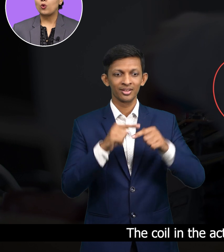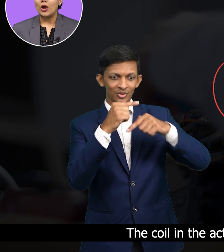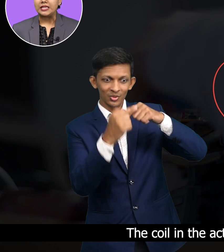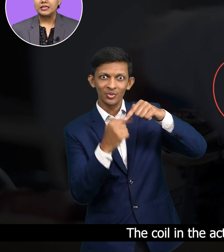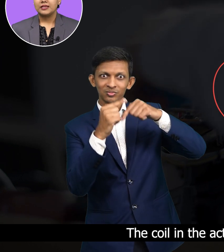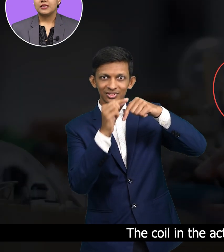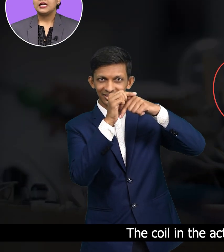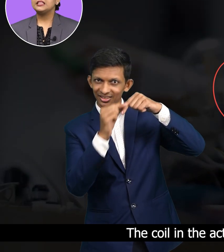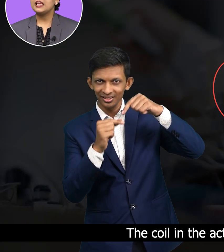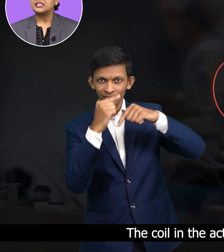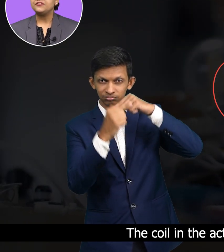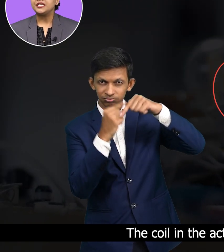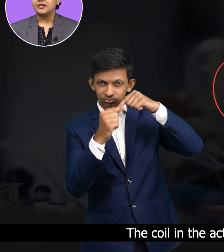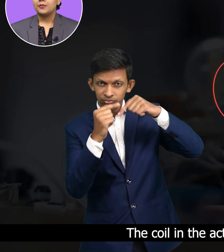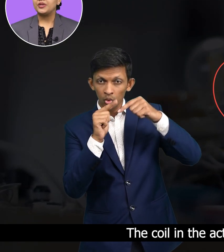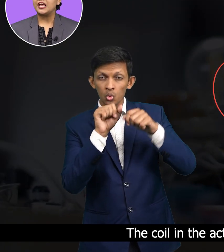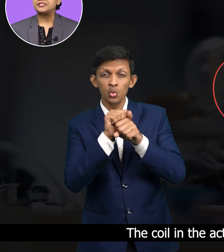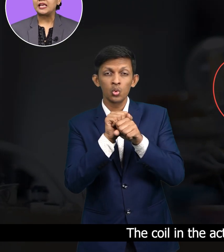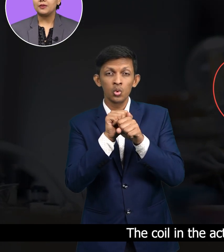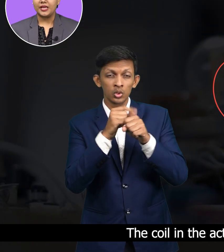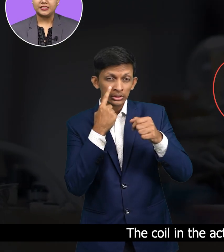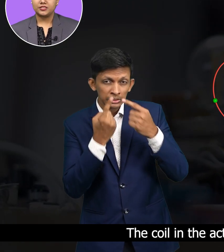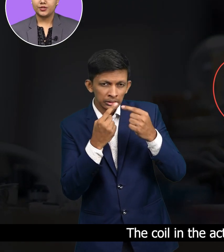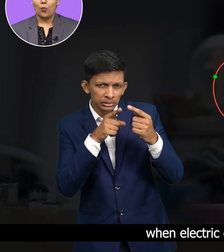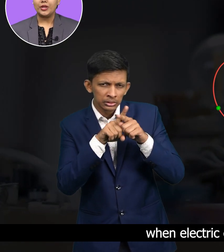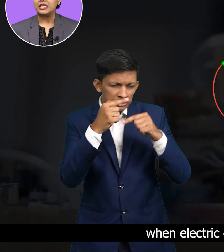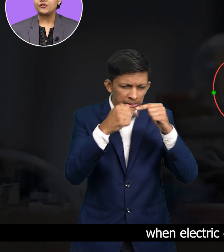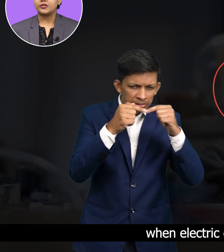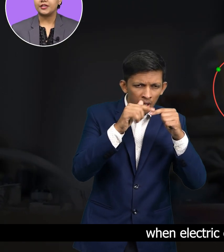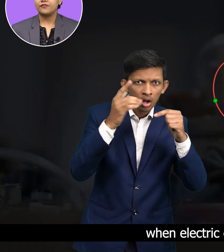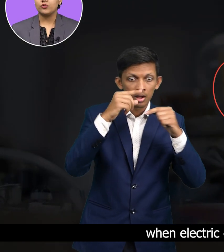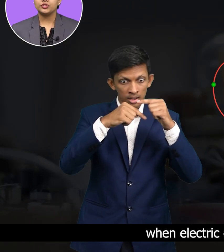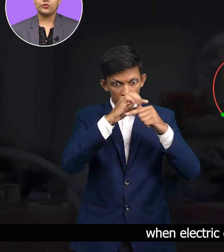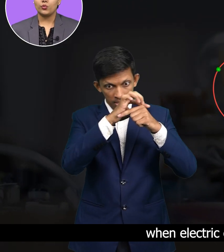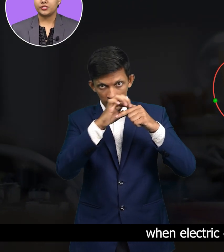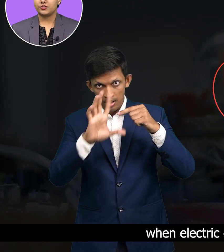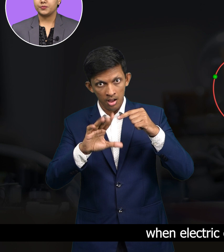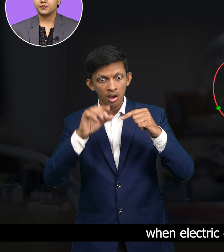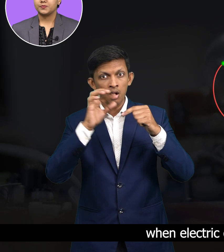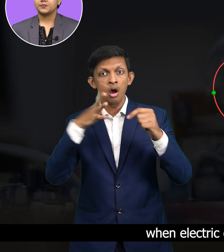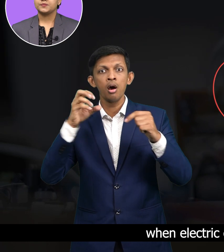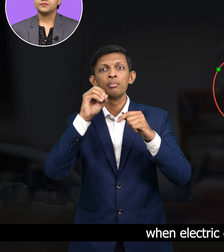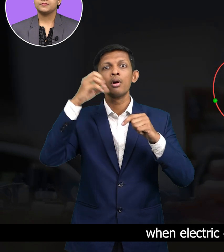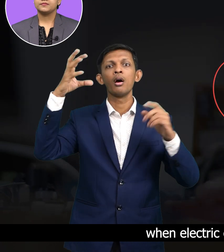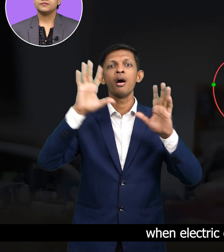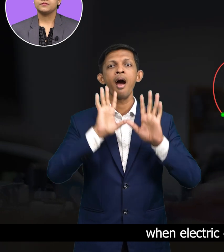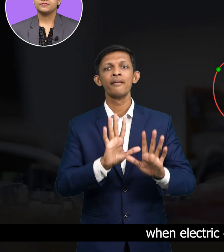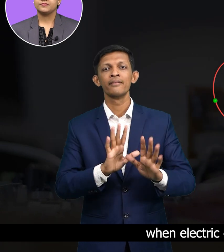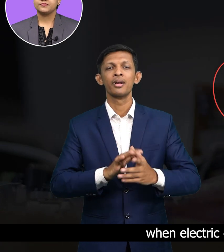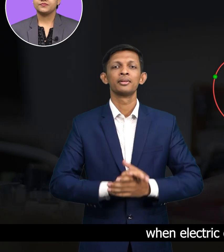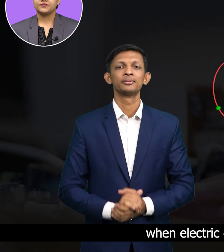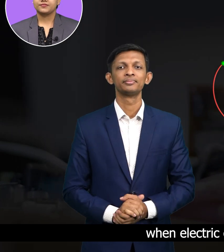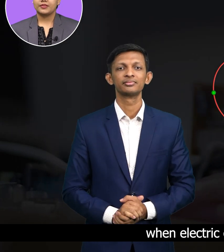The coil in the activity behaves like a magnet when electric current flows through it.